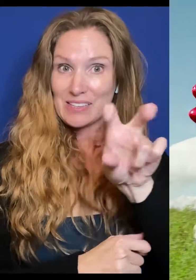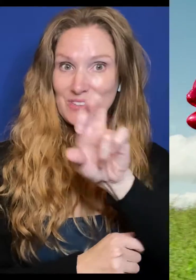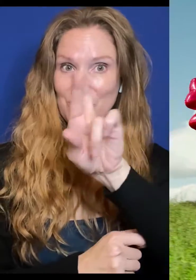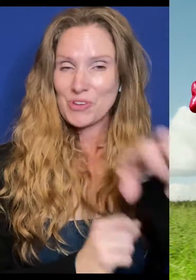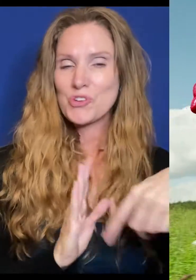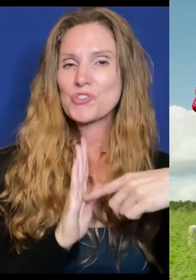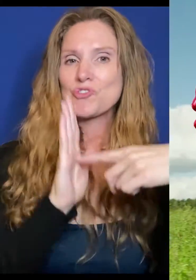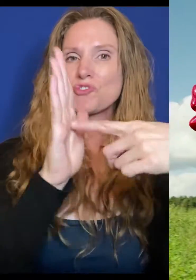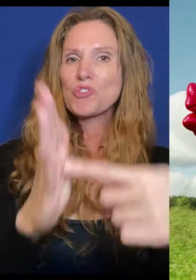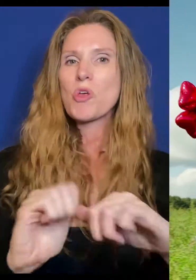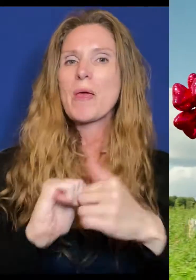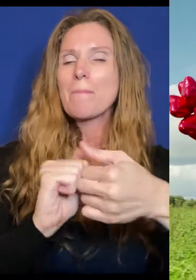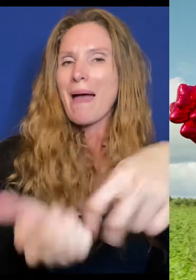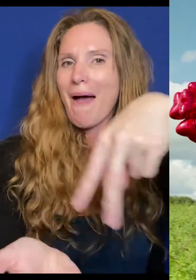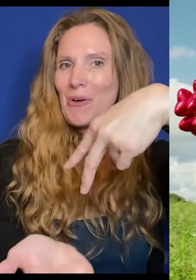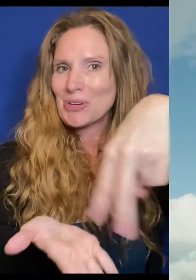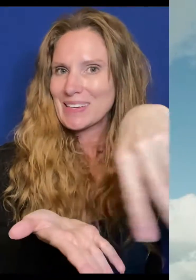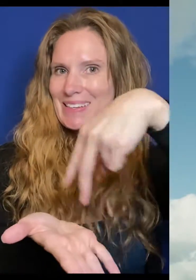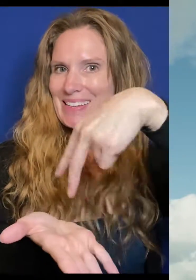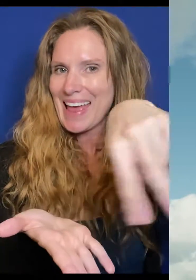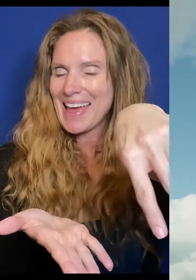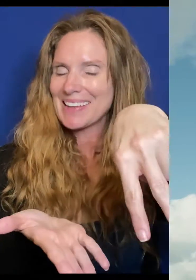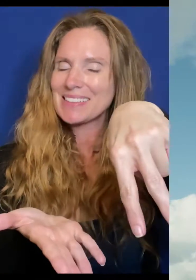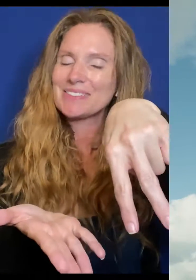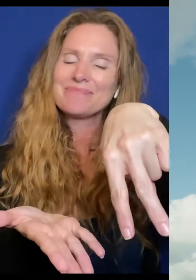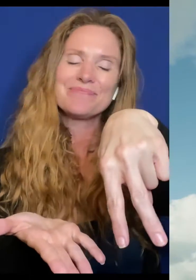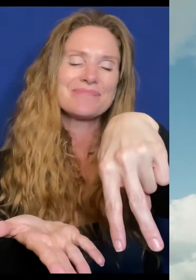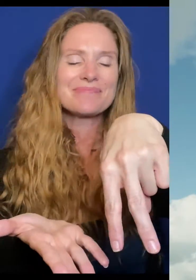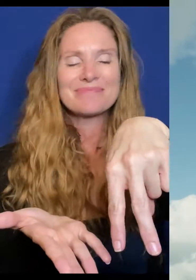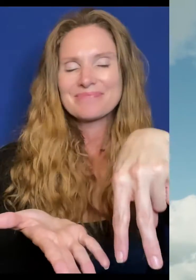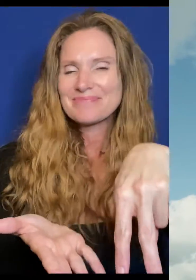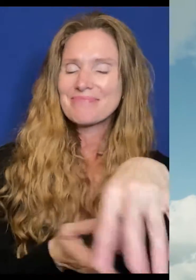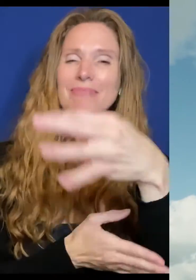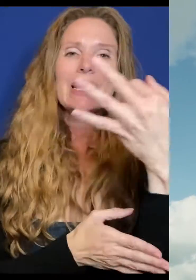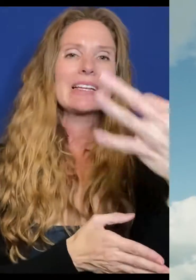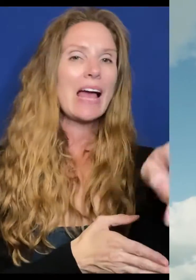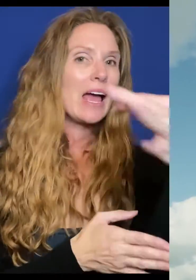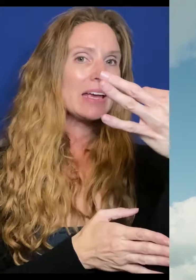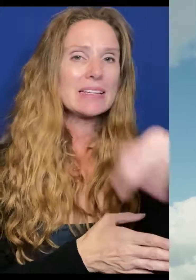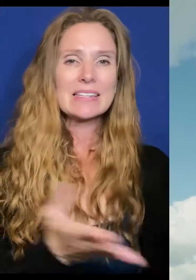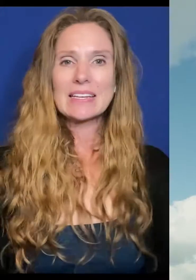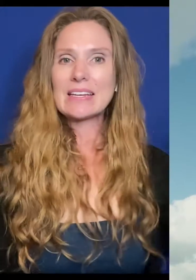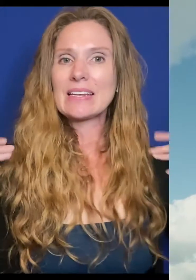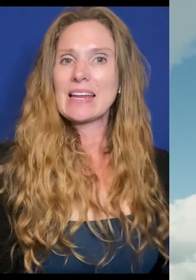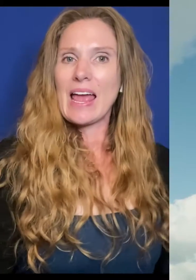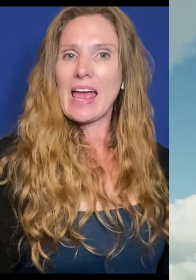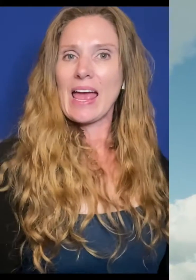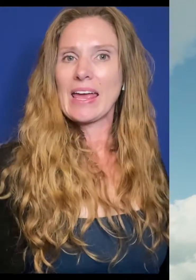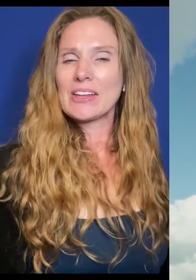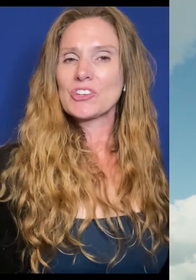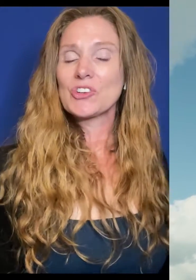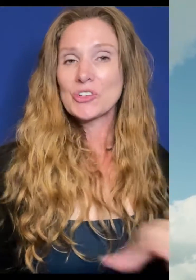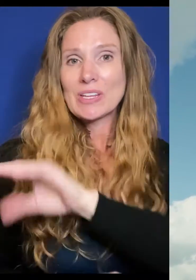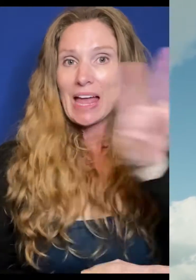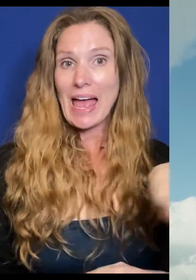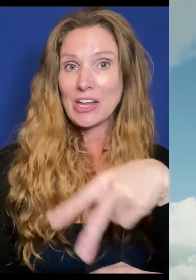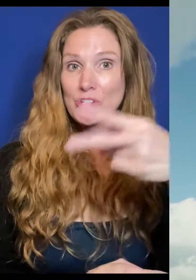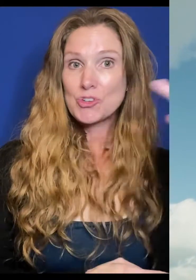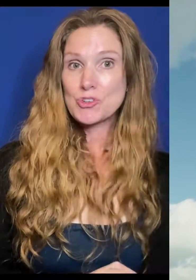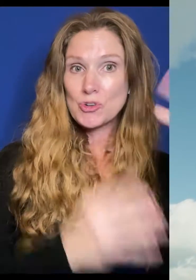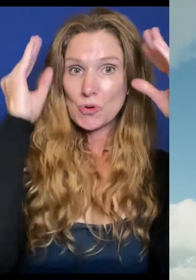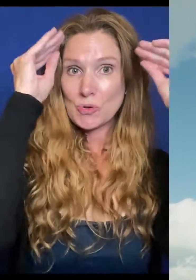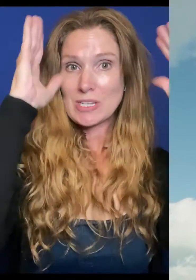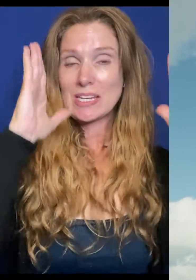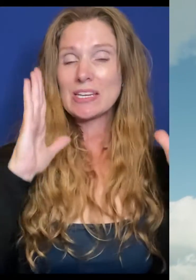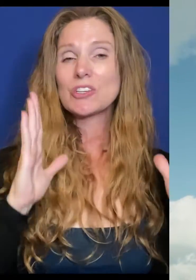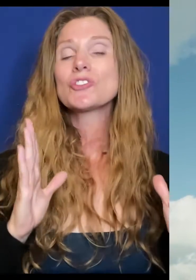how to dance To our 19 angels and to teachers